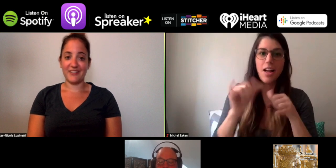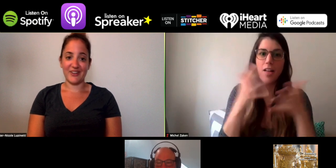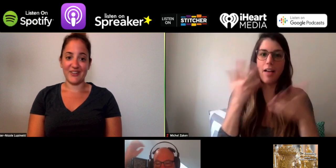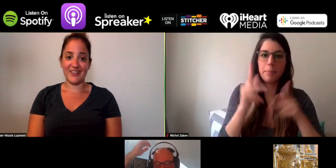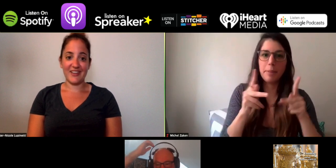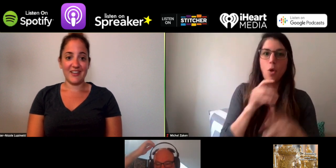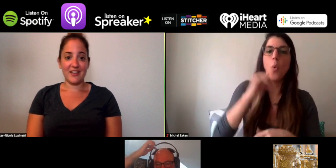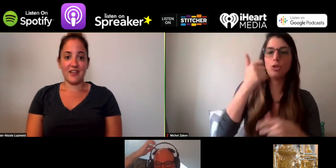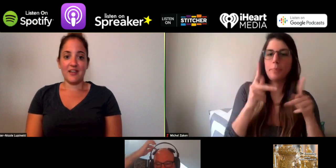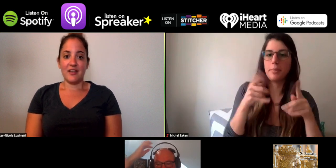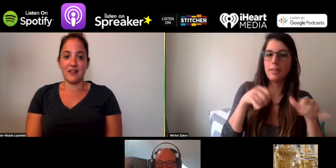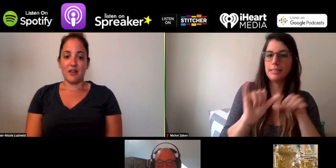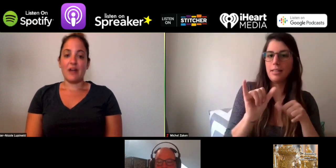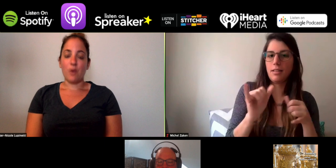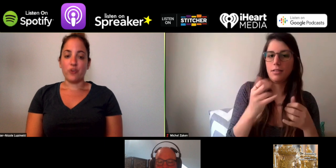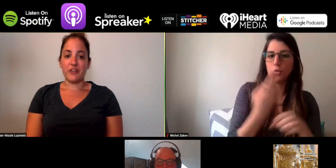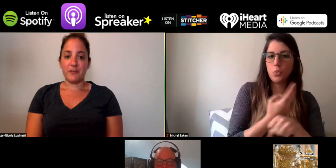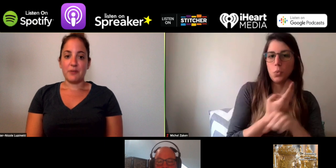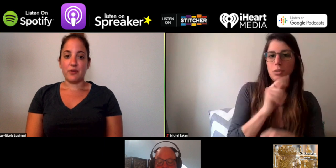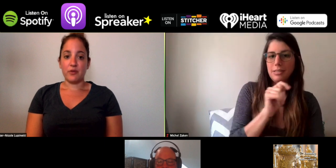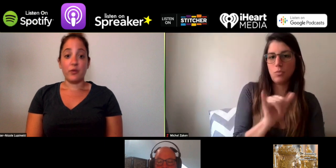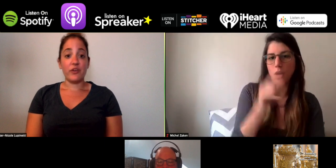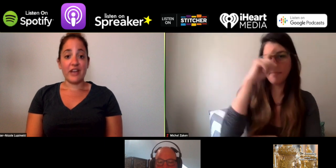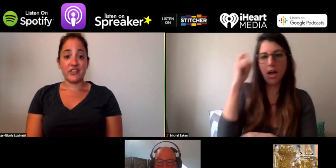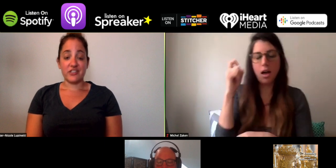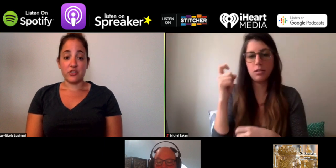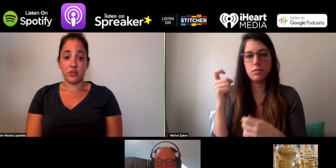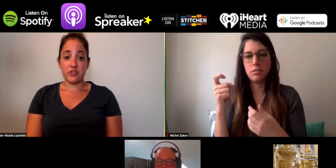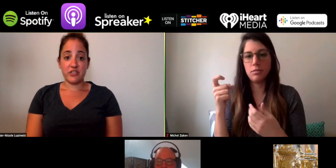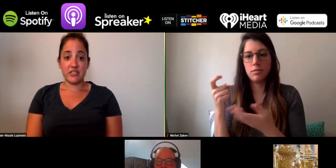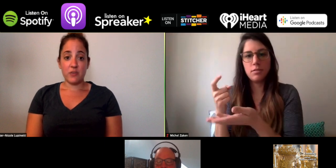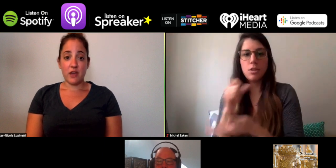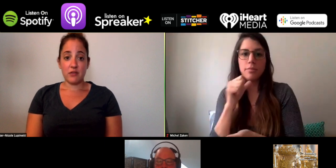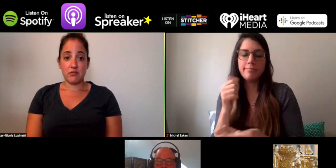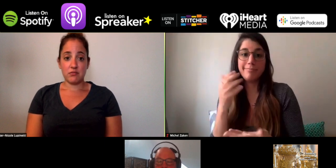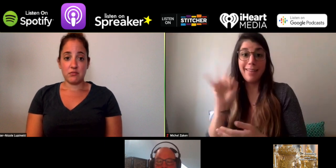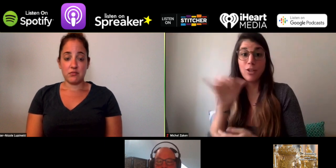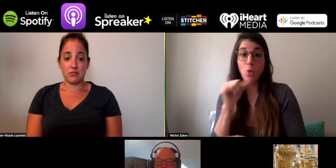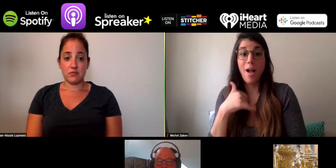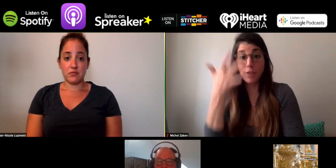But, you know, a lot of older deaf people will actually still use their TTY